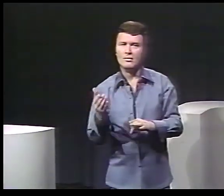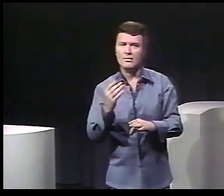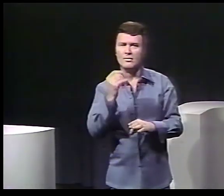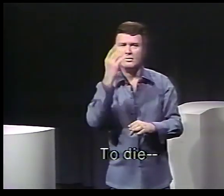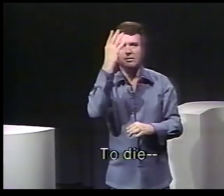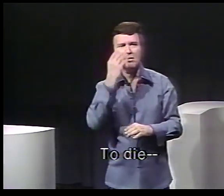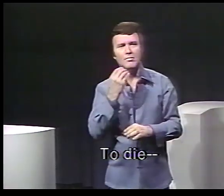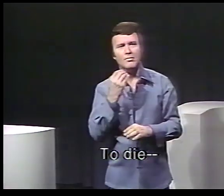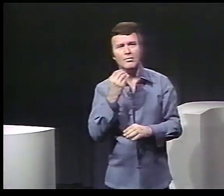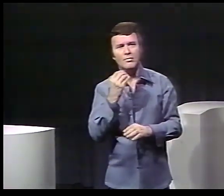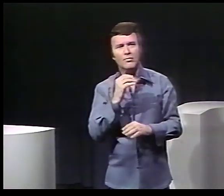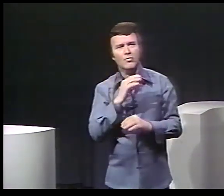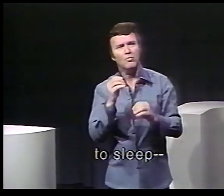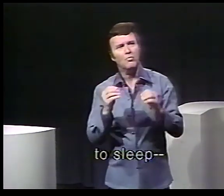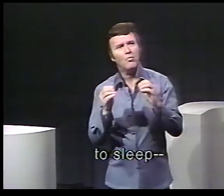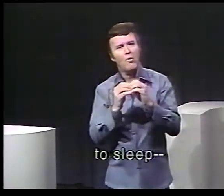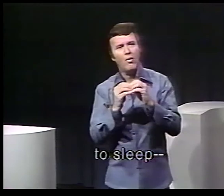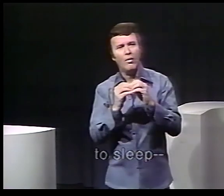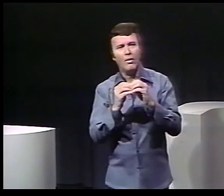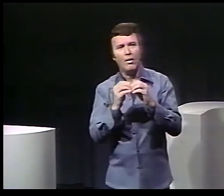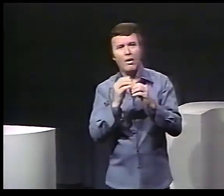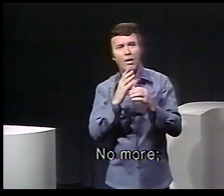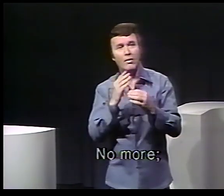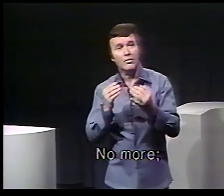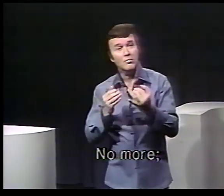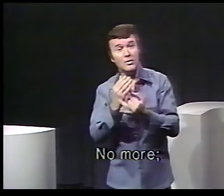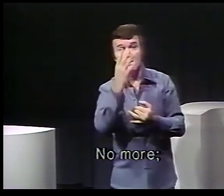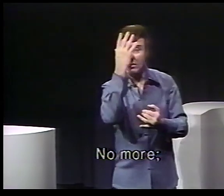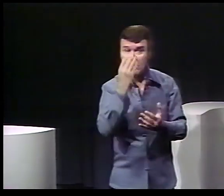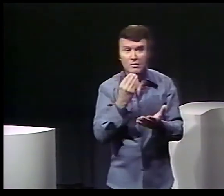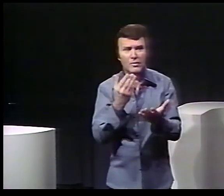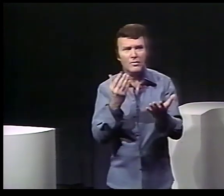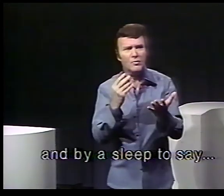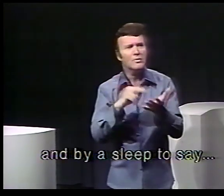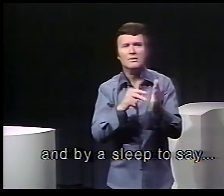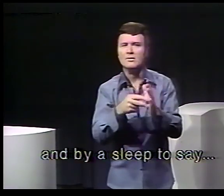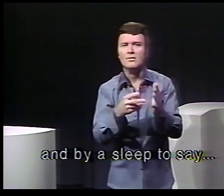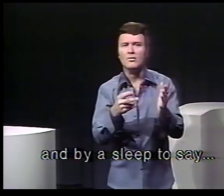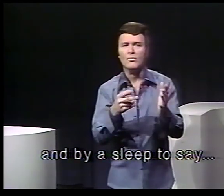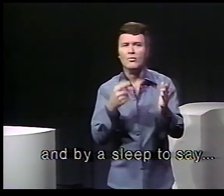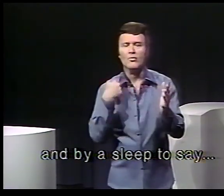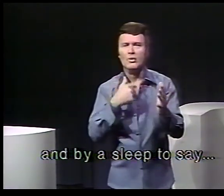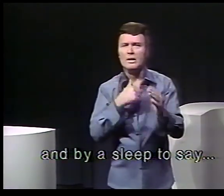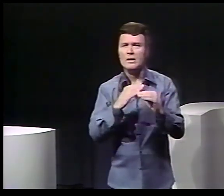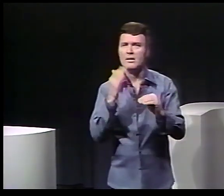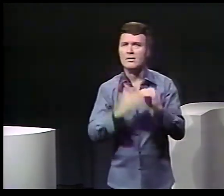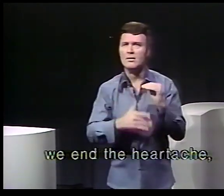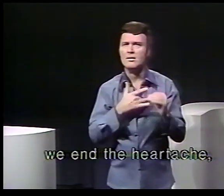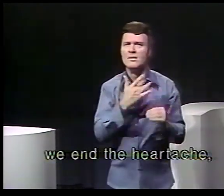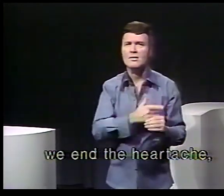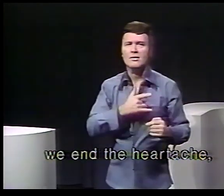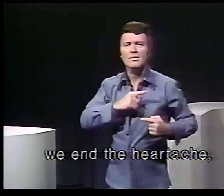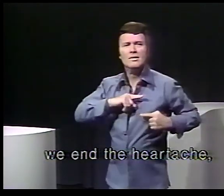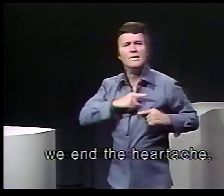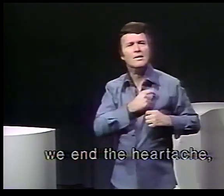To die, to sleep no more. And by a sleep we say we end